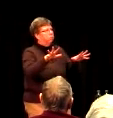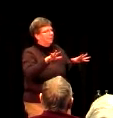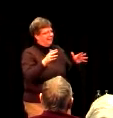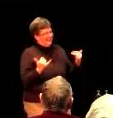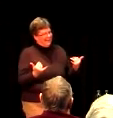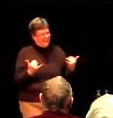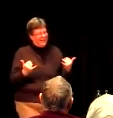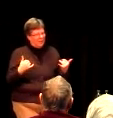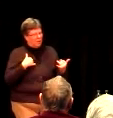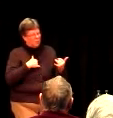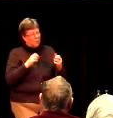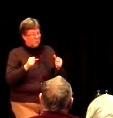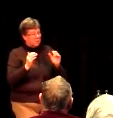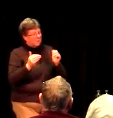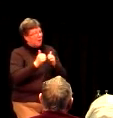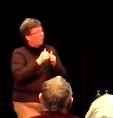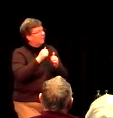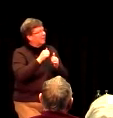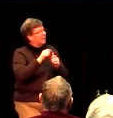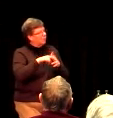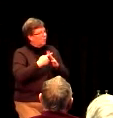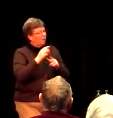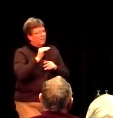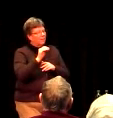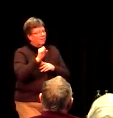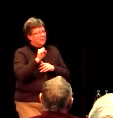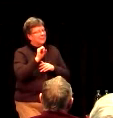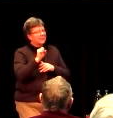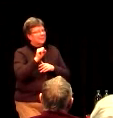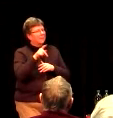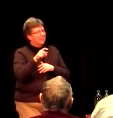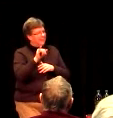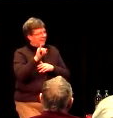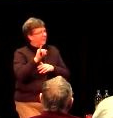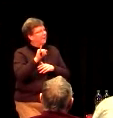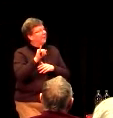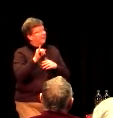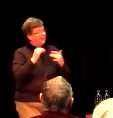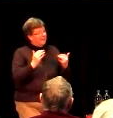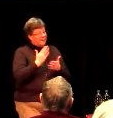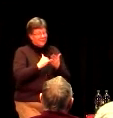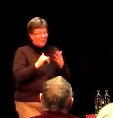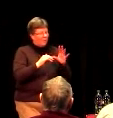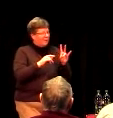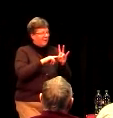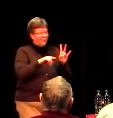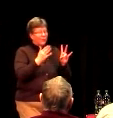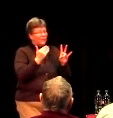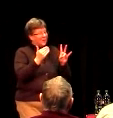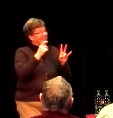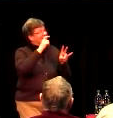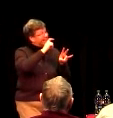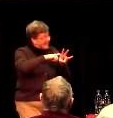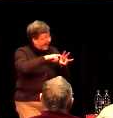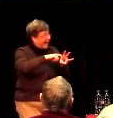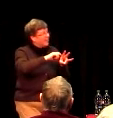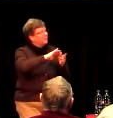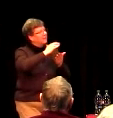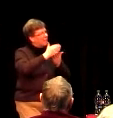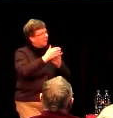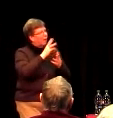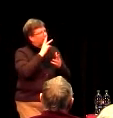the flow at the mouth of the Mississippi, and some of ours are 7 to 15 times the daily amount of water coming out of the